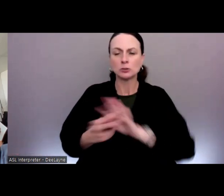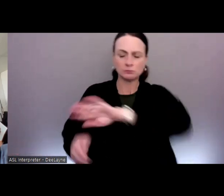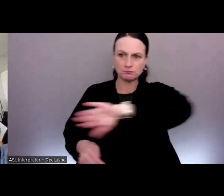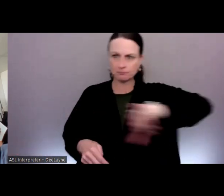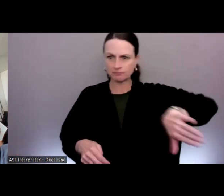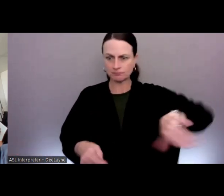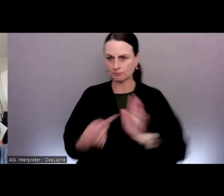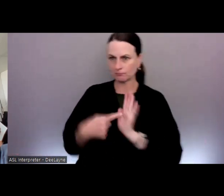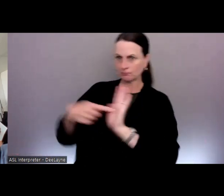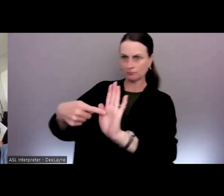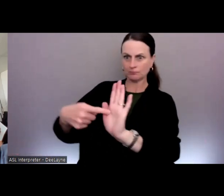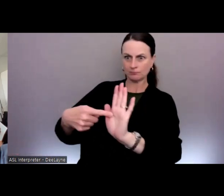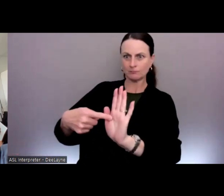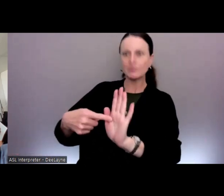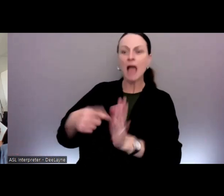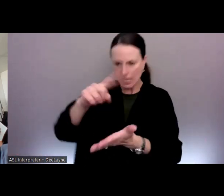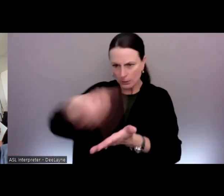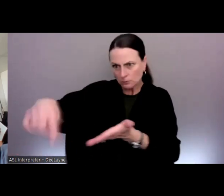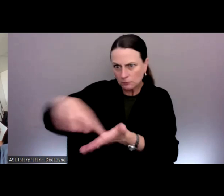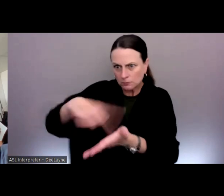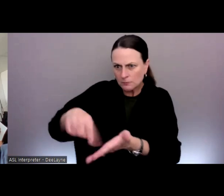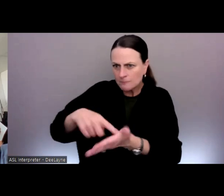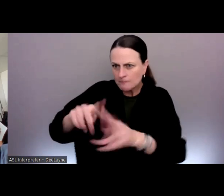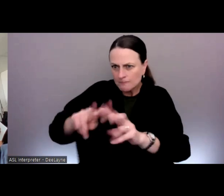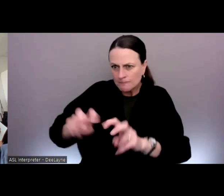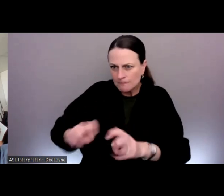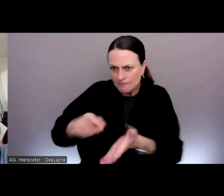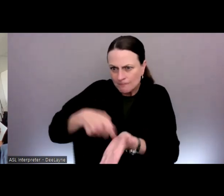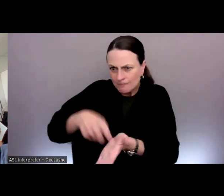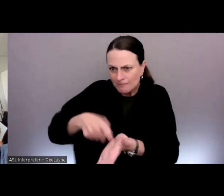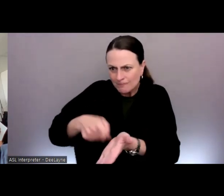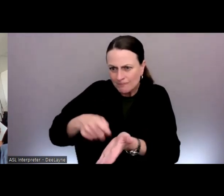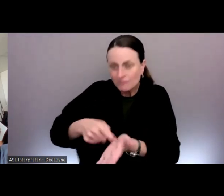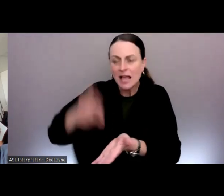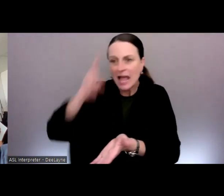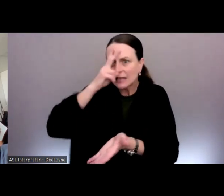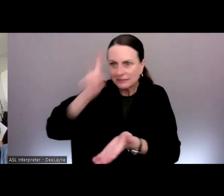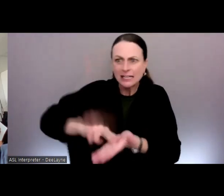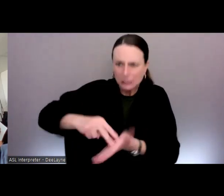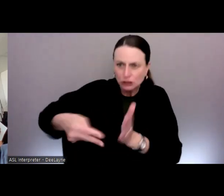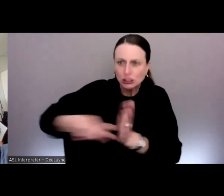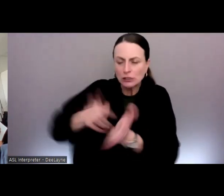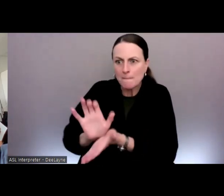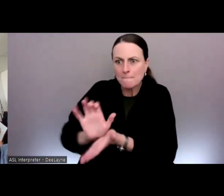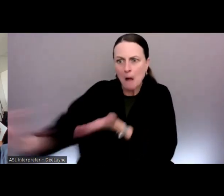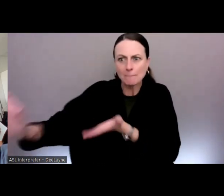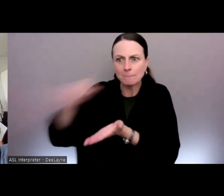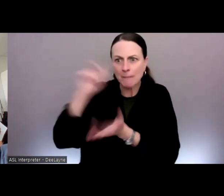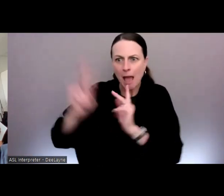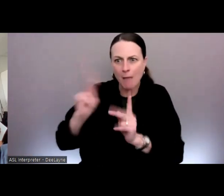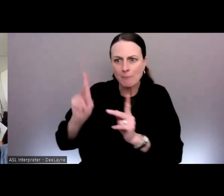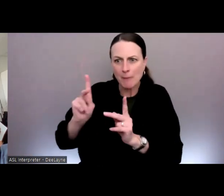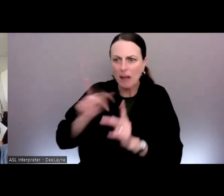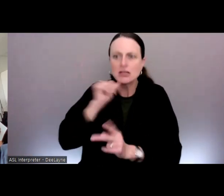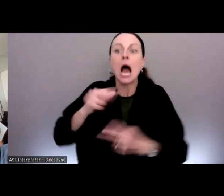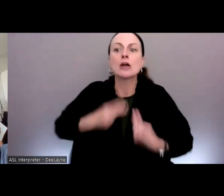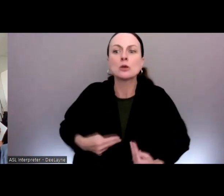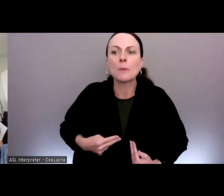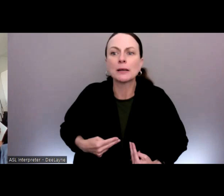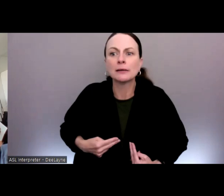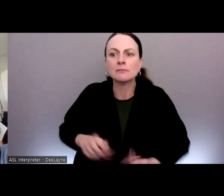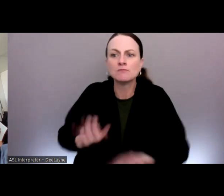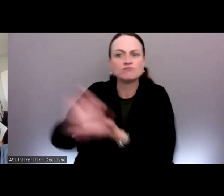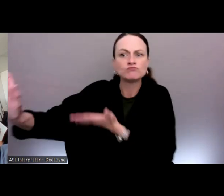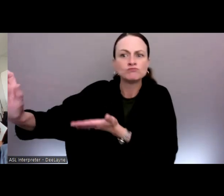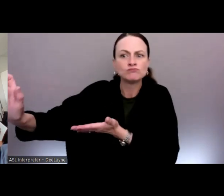critique the distinct invention of Black people as outside of the realm of the human and as